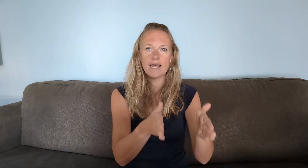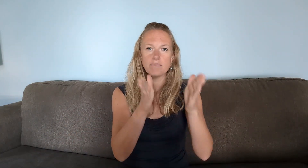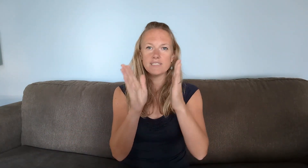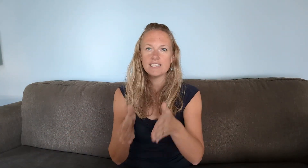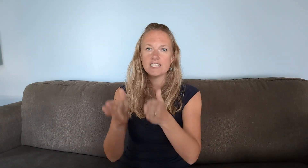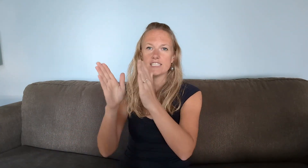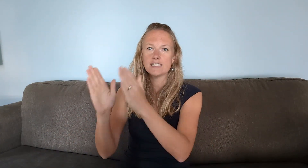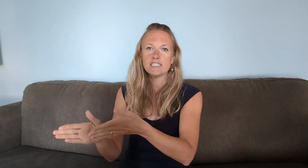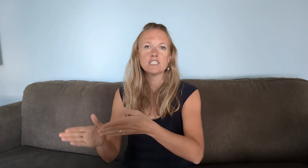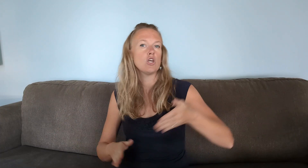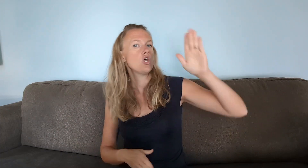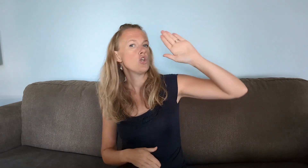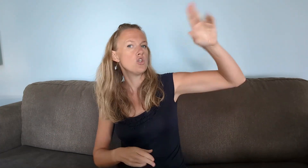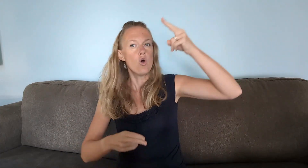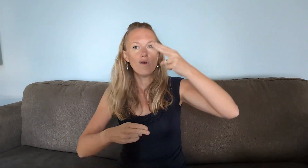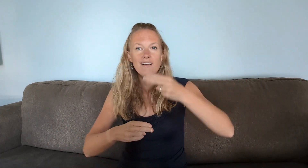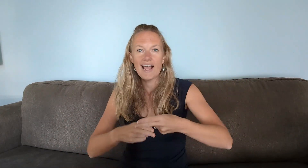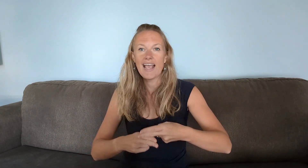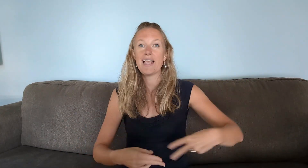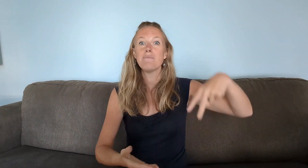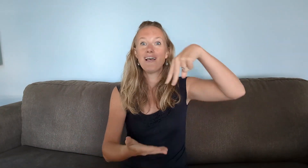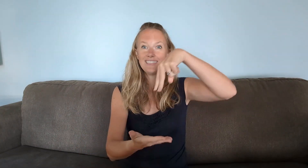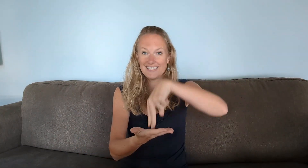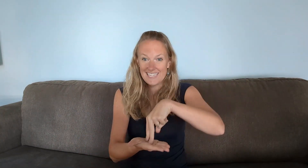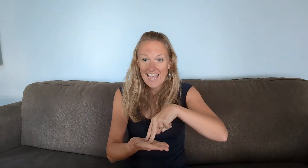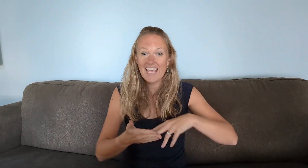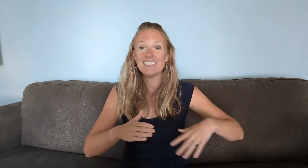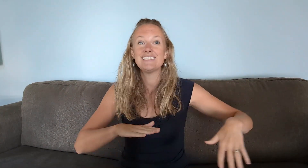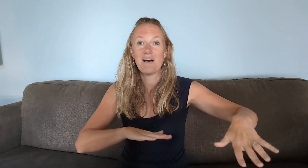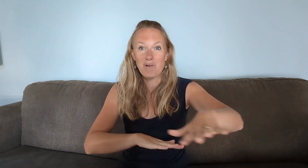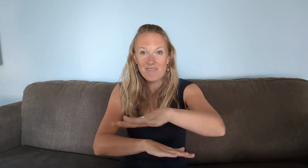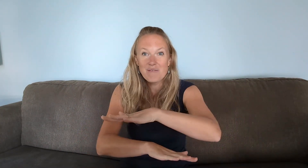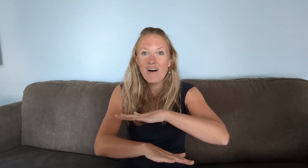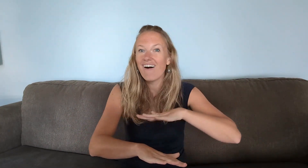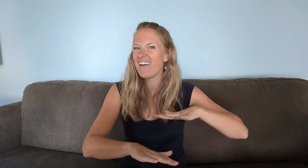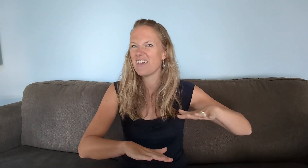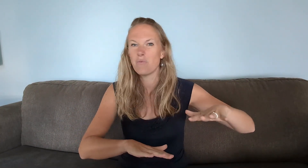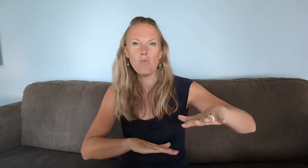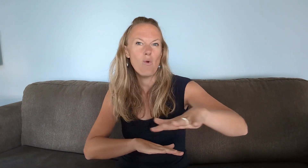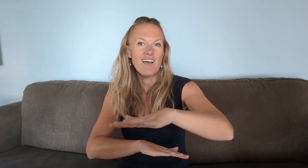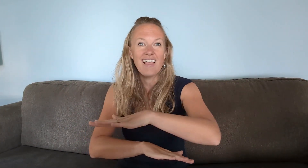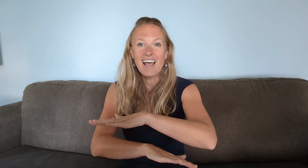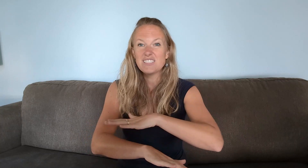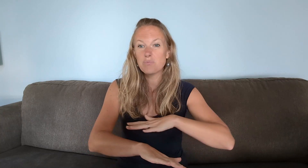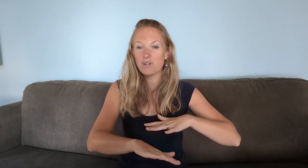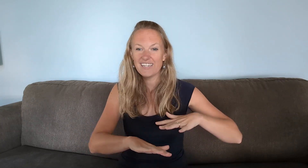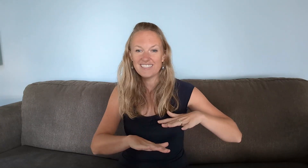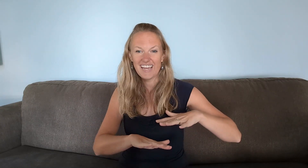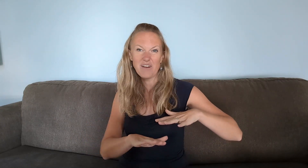and positions. Your name stands above them all. And then one last bridge. Can't